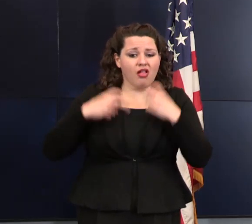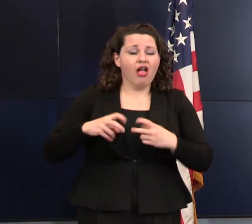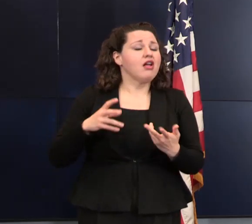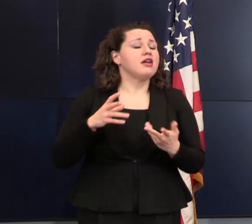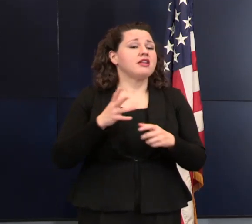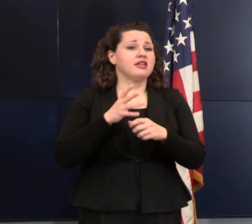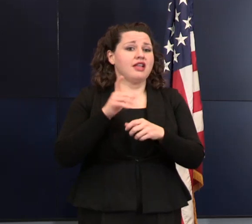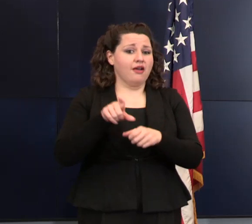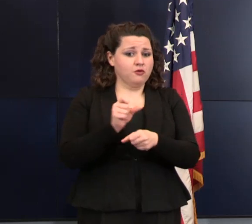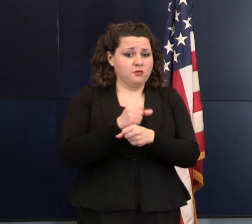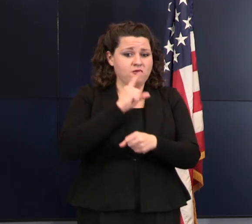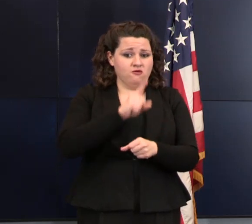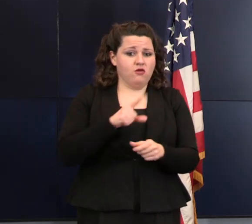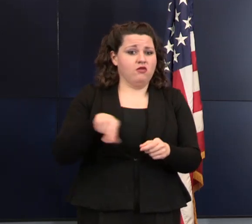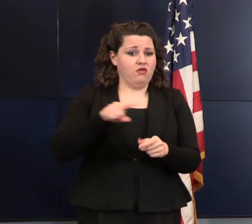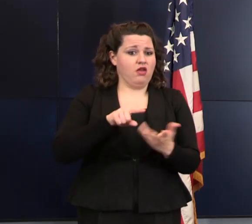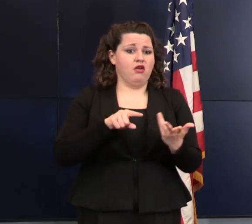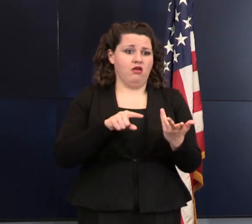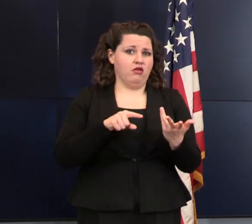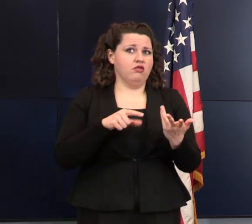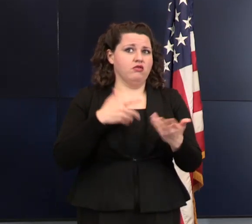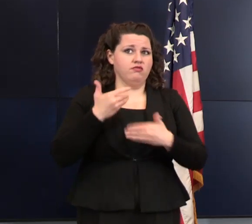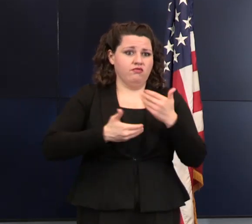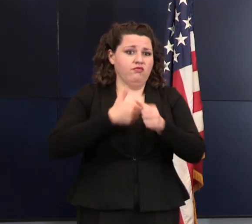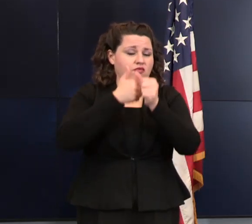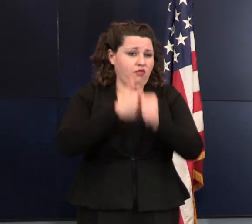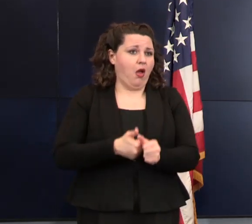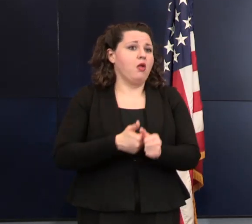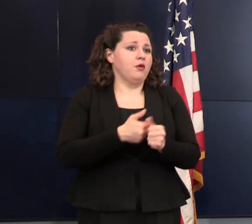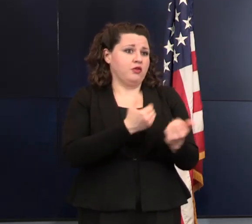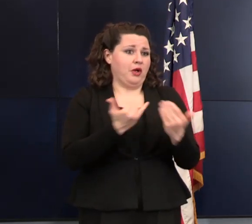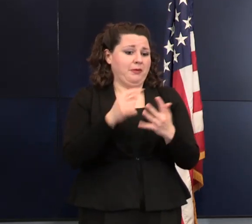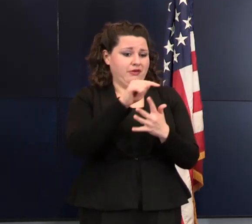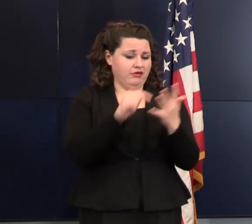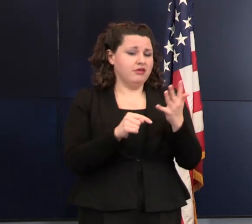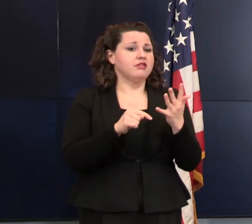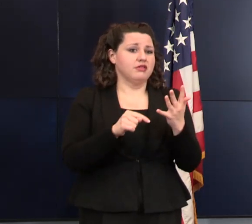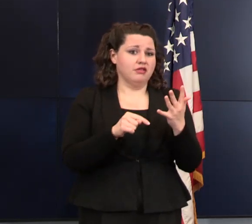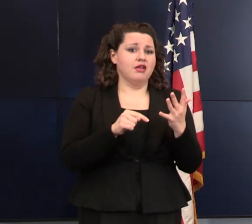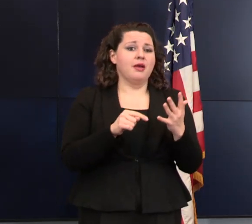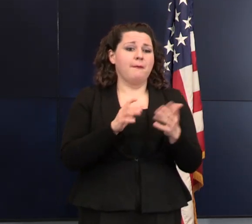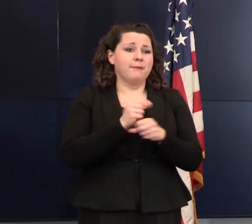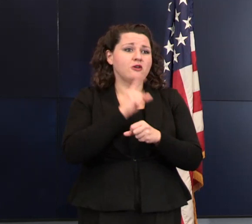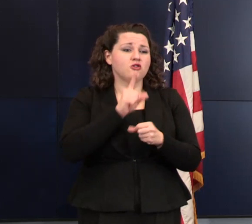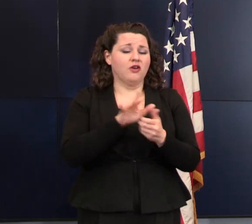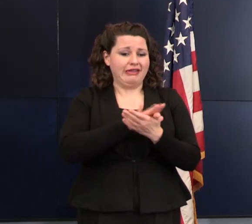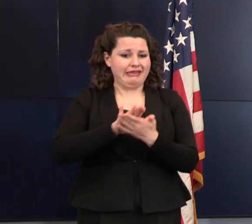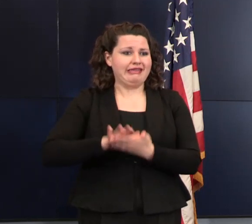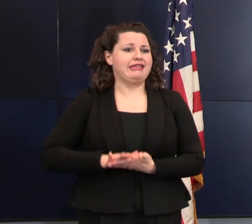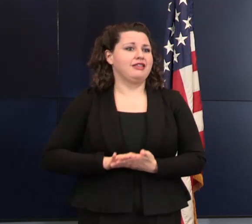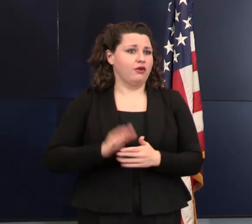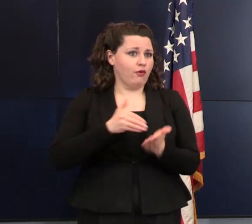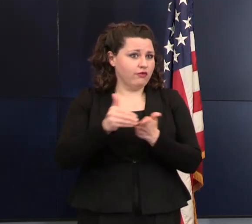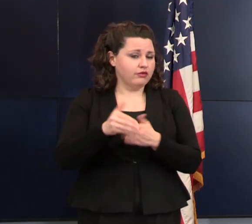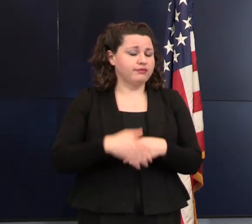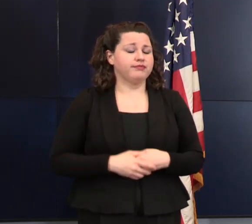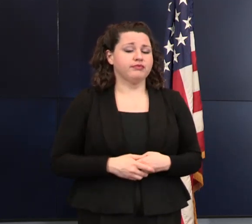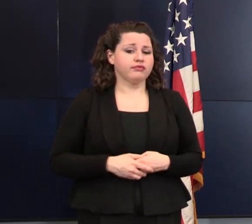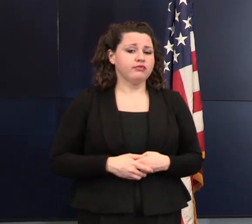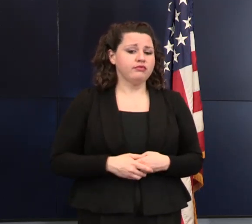they're practicing as many of the recommendations as they can. Be sure they're disinfecting often,